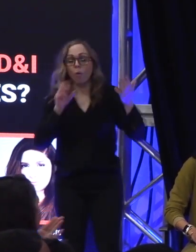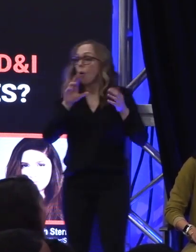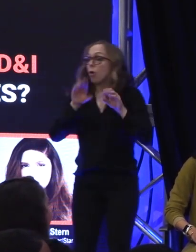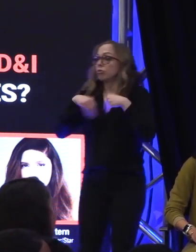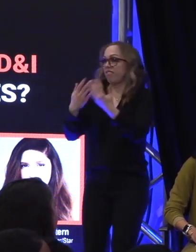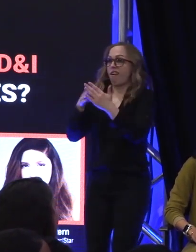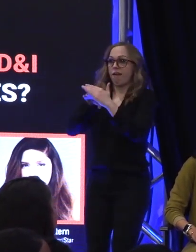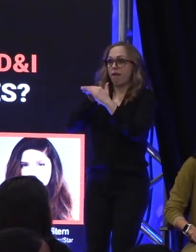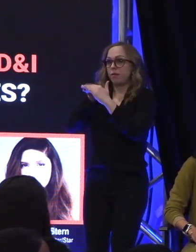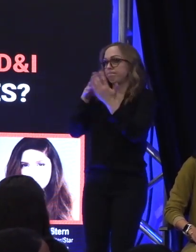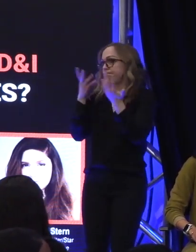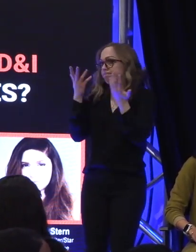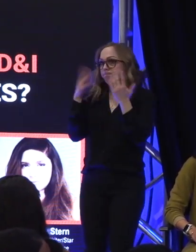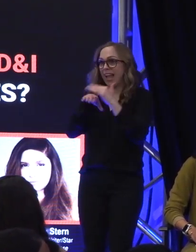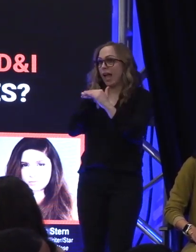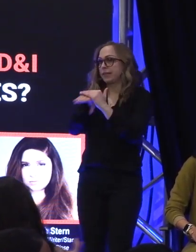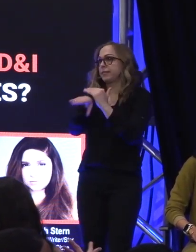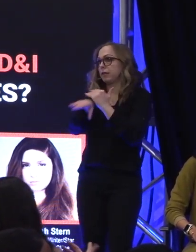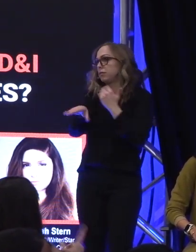access